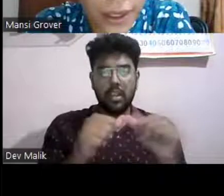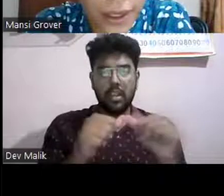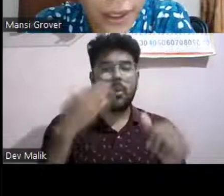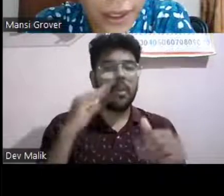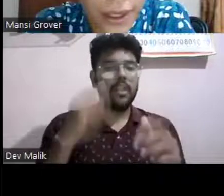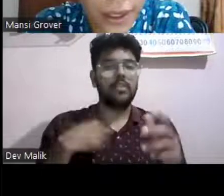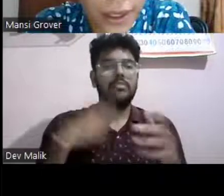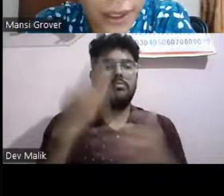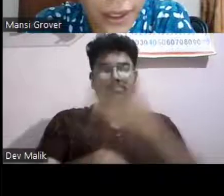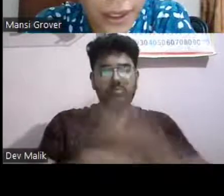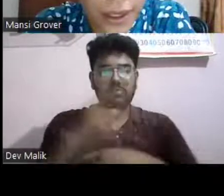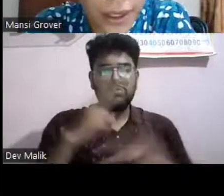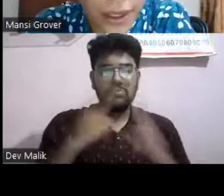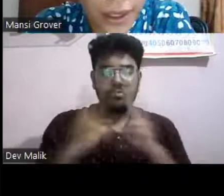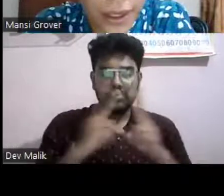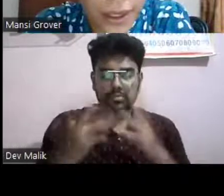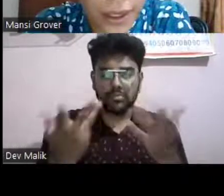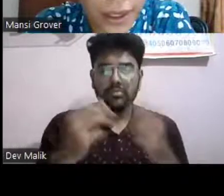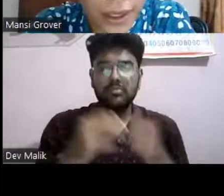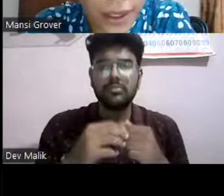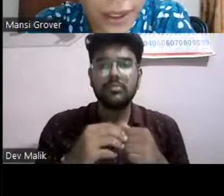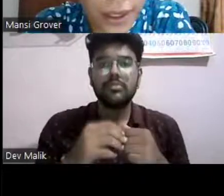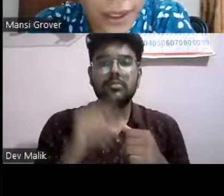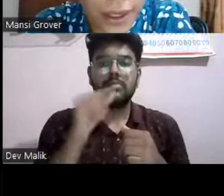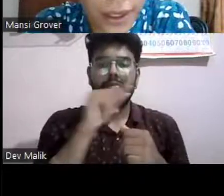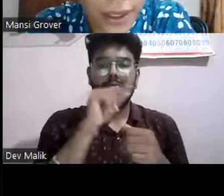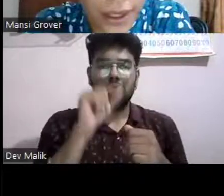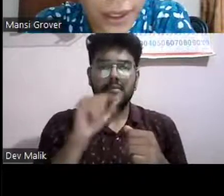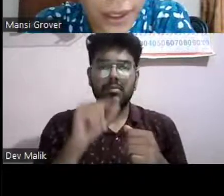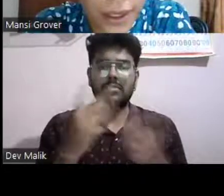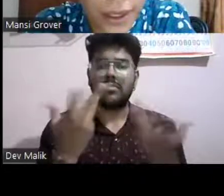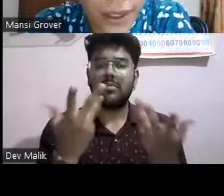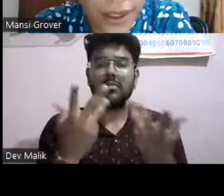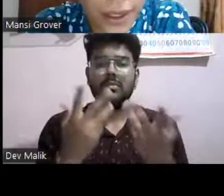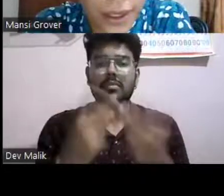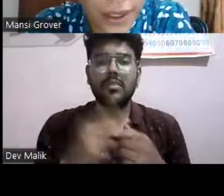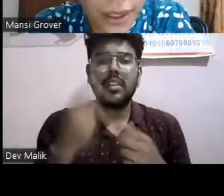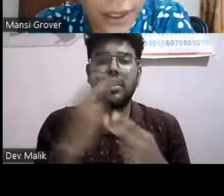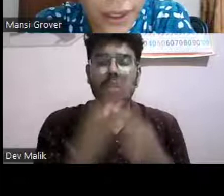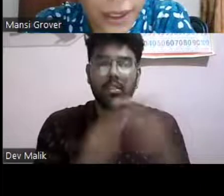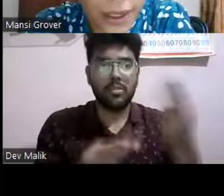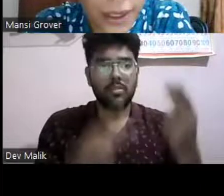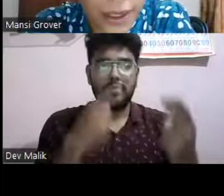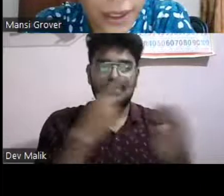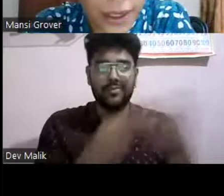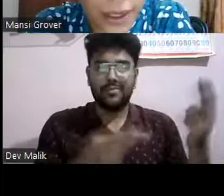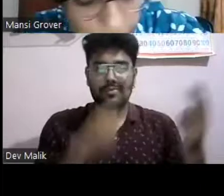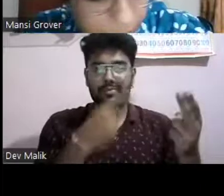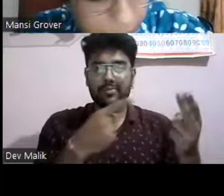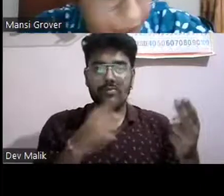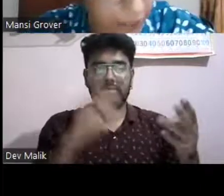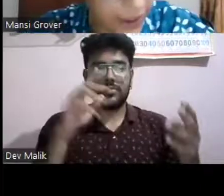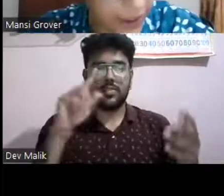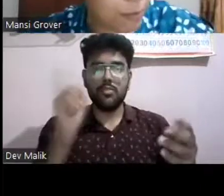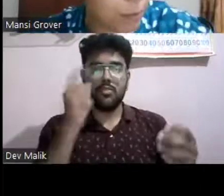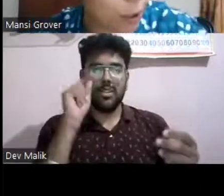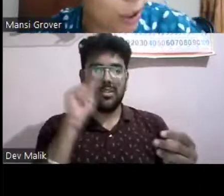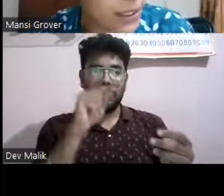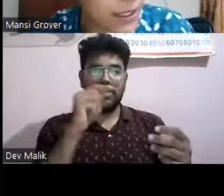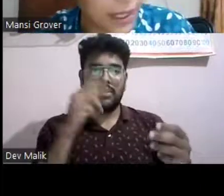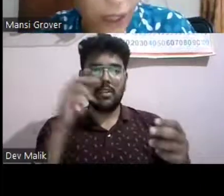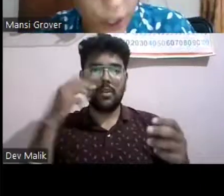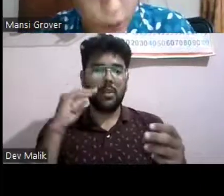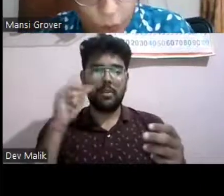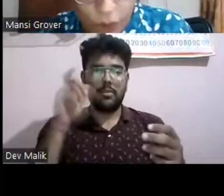you rightly pointed out that story is something that is is the first aspect of something you would look